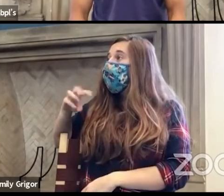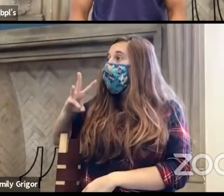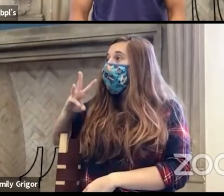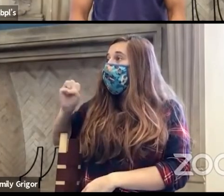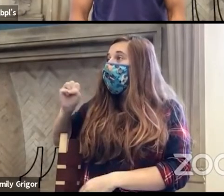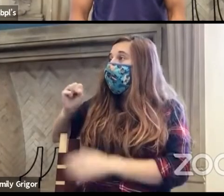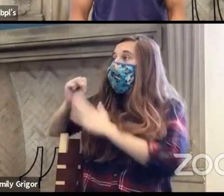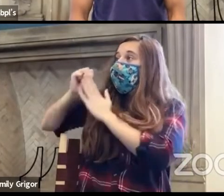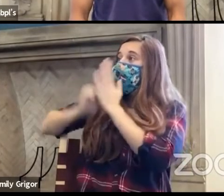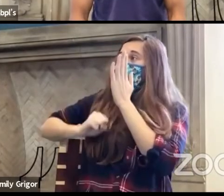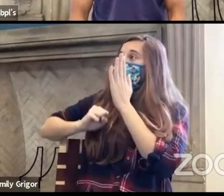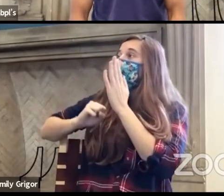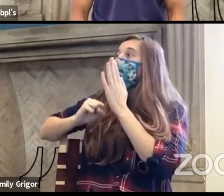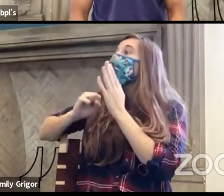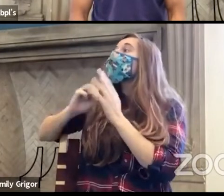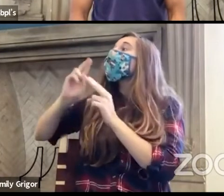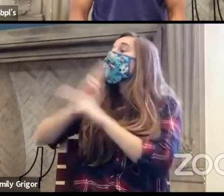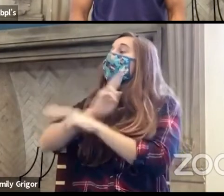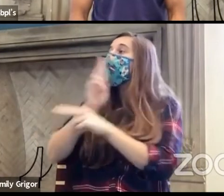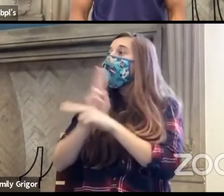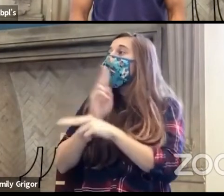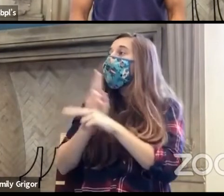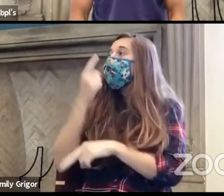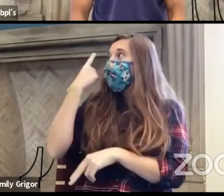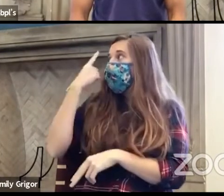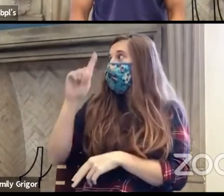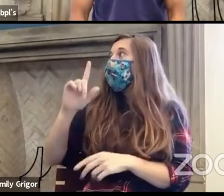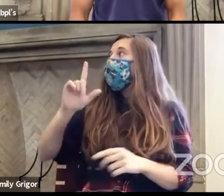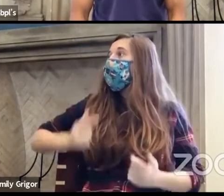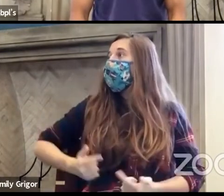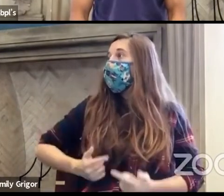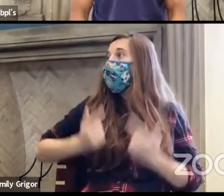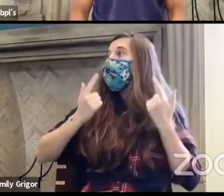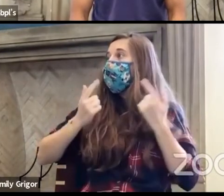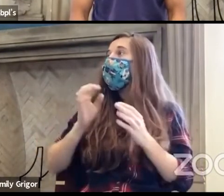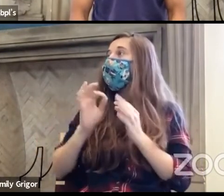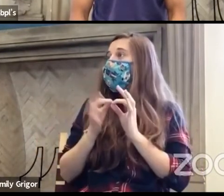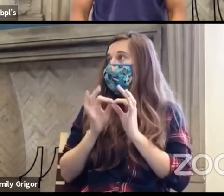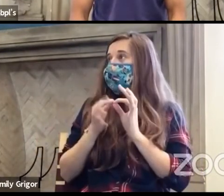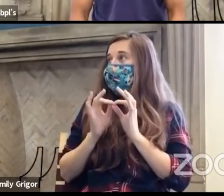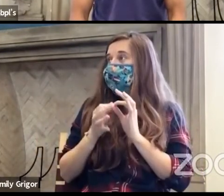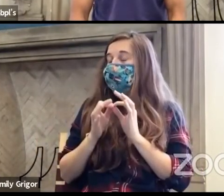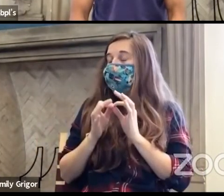Was the script used for the live interpretation?